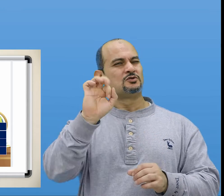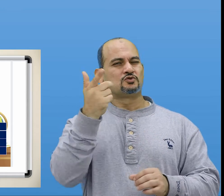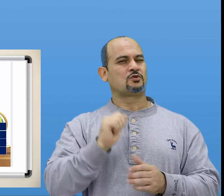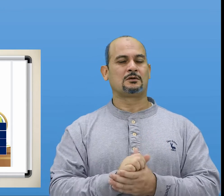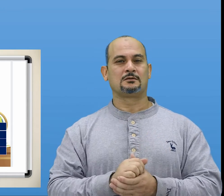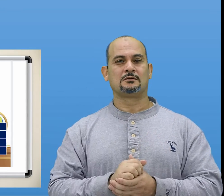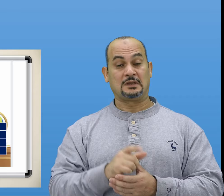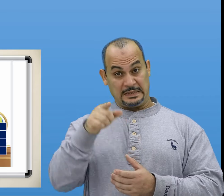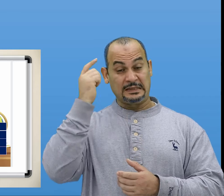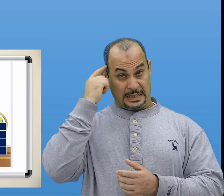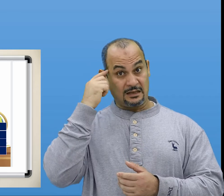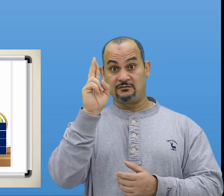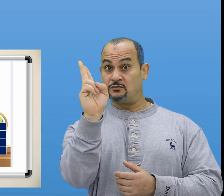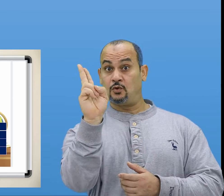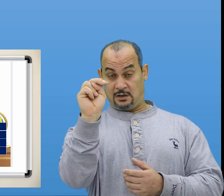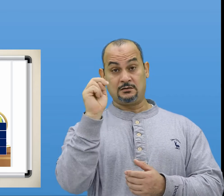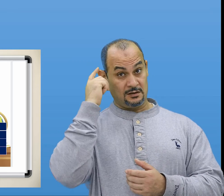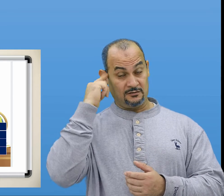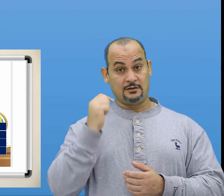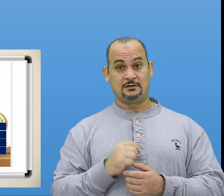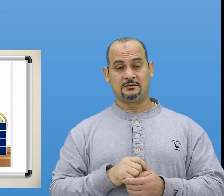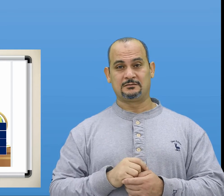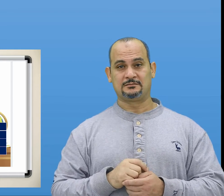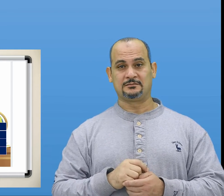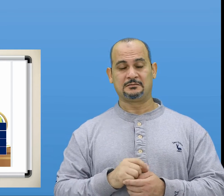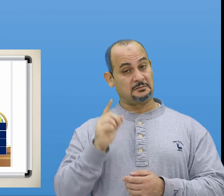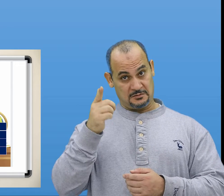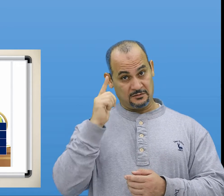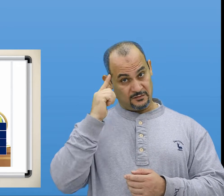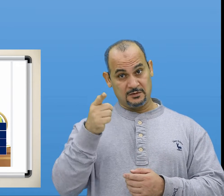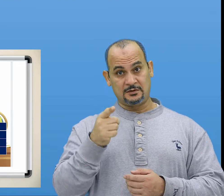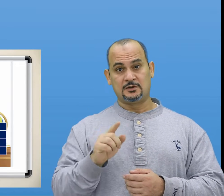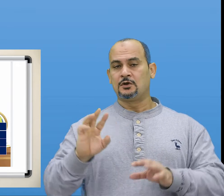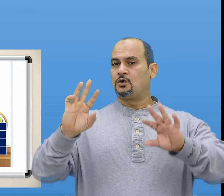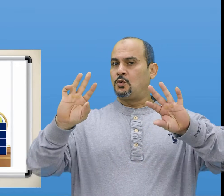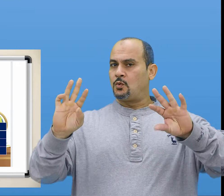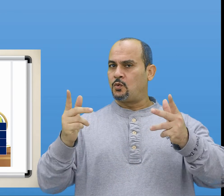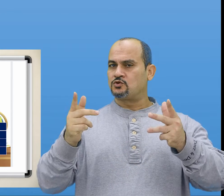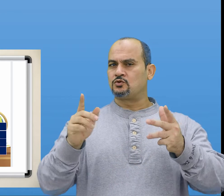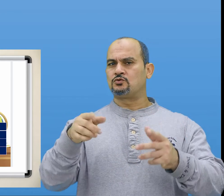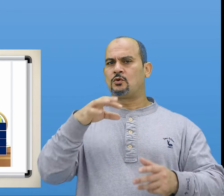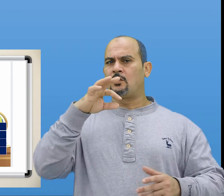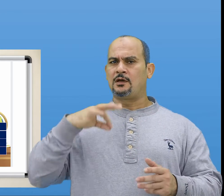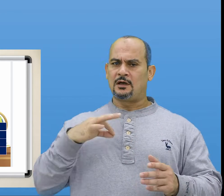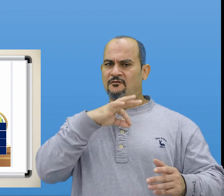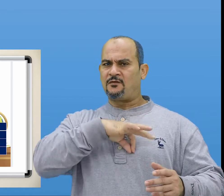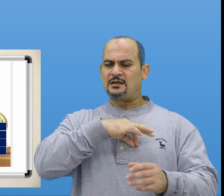show you a photo and I want you to guess and to try to understand the concept of the word from the picture.